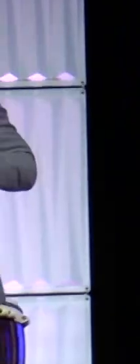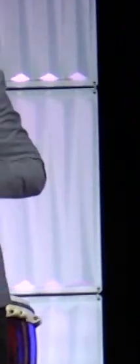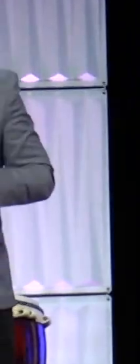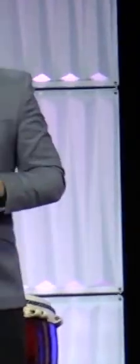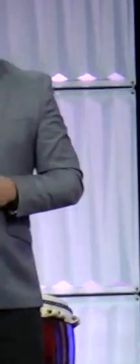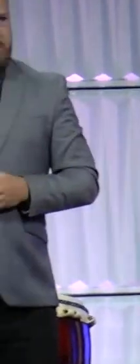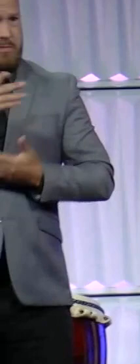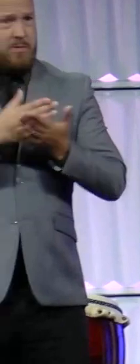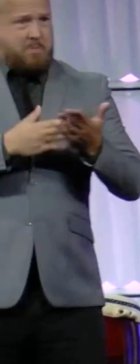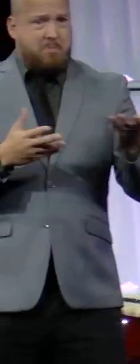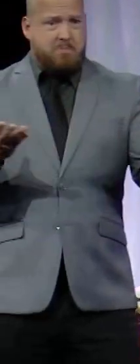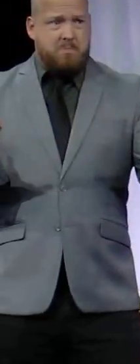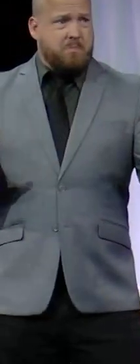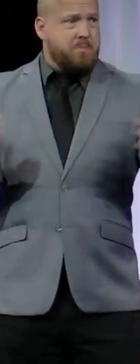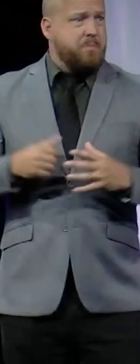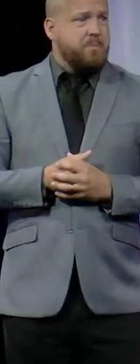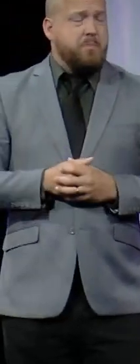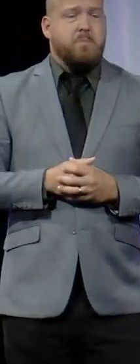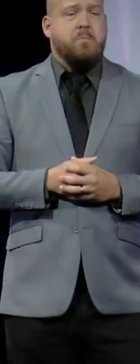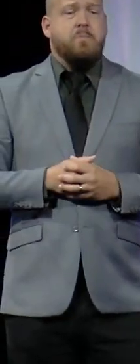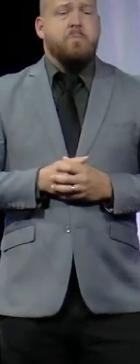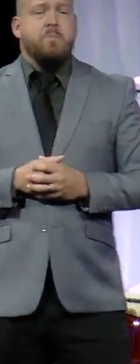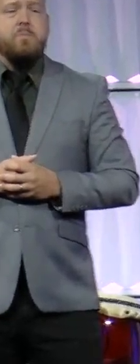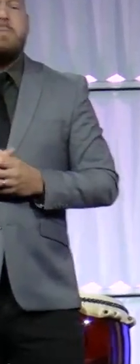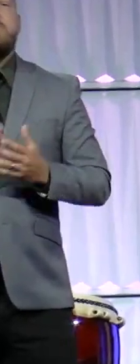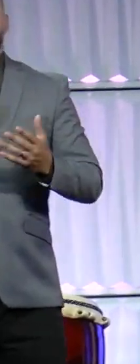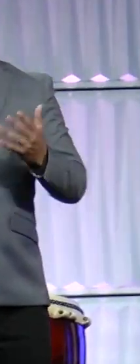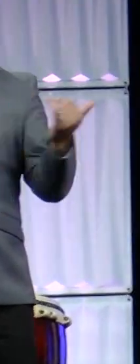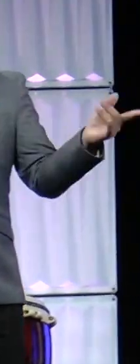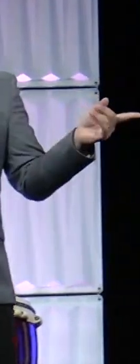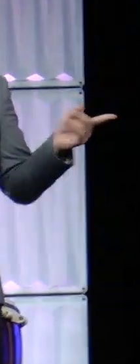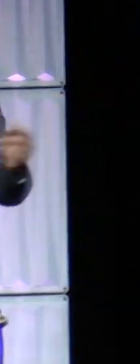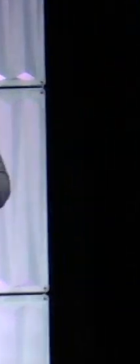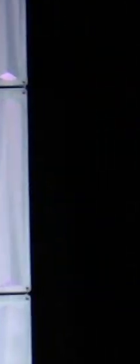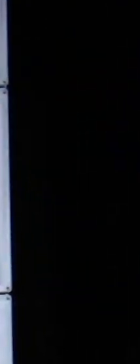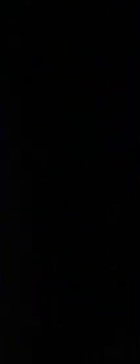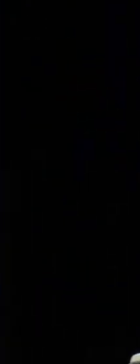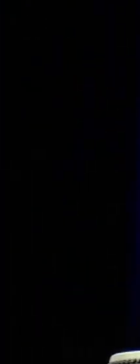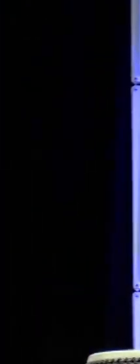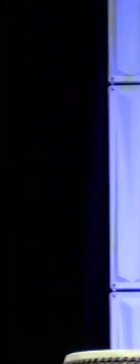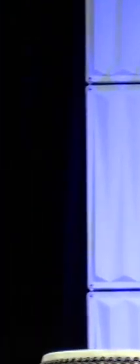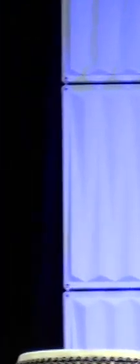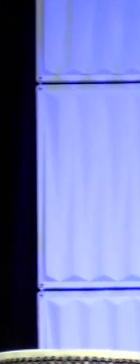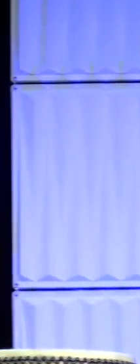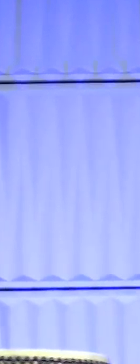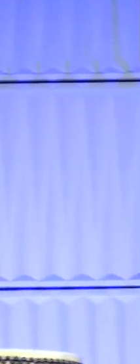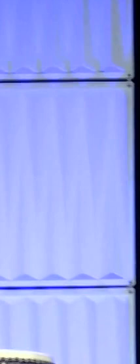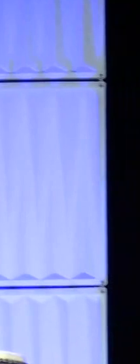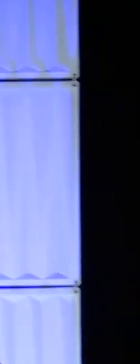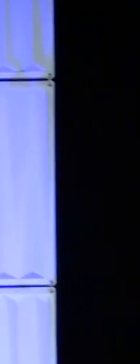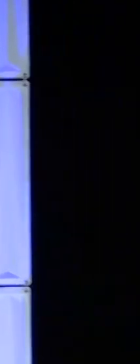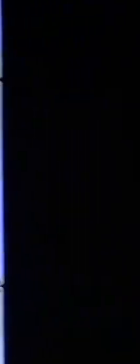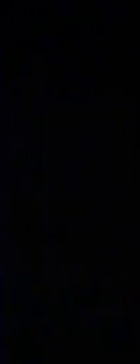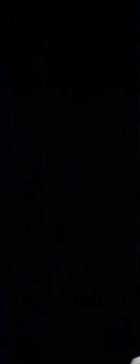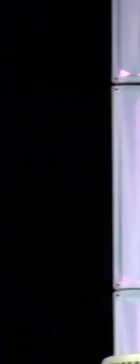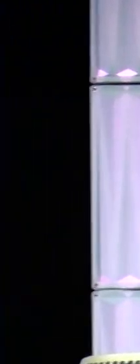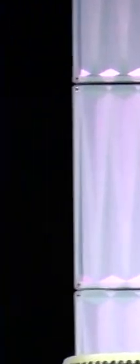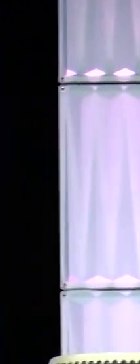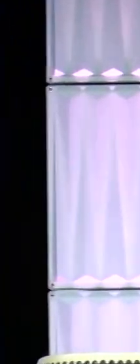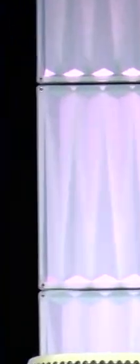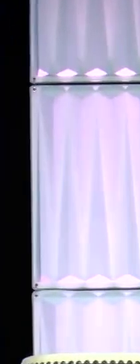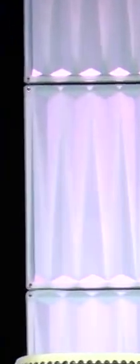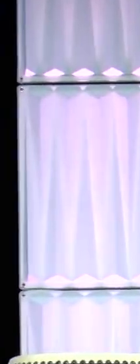my life until I turned 60. I decided I don't give a fuck about what anybody thinks anymore. And